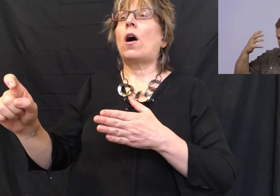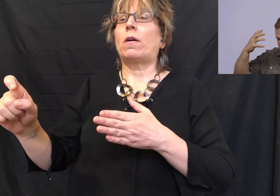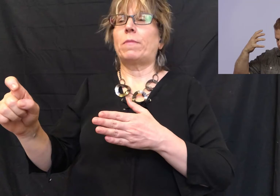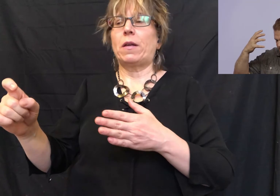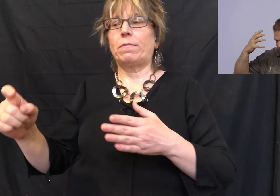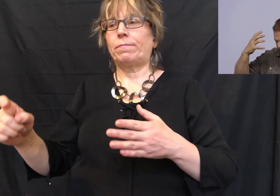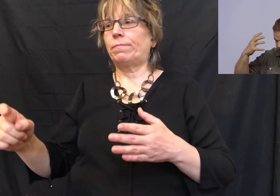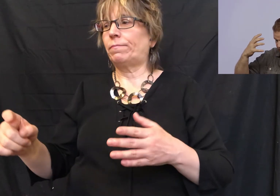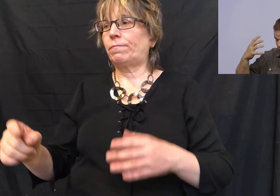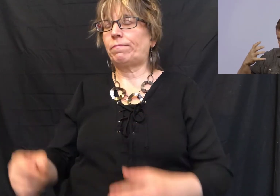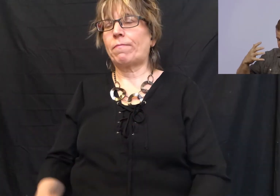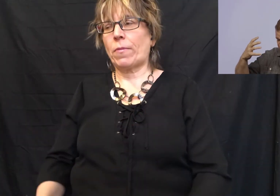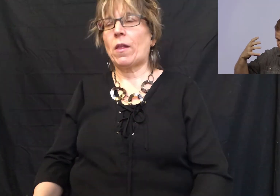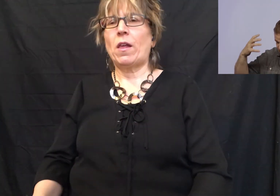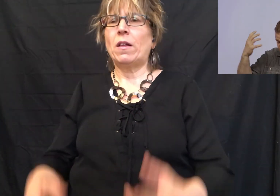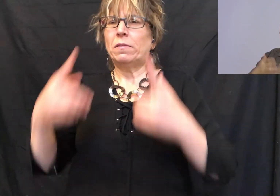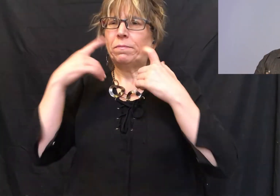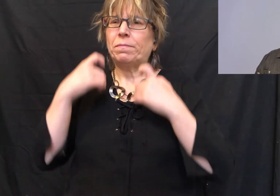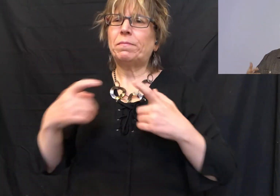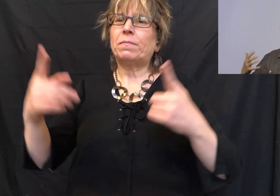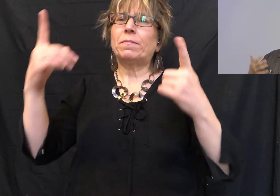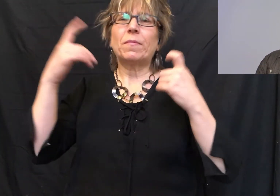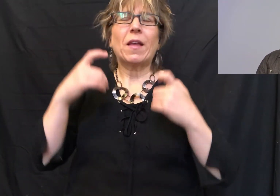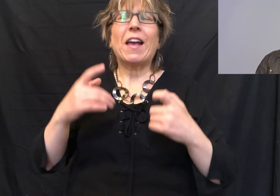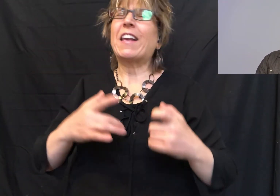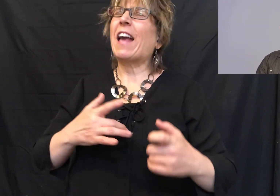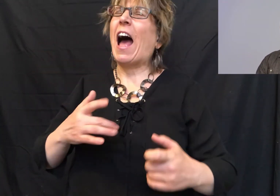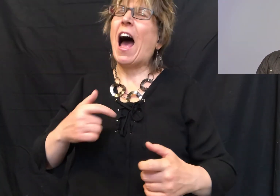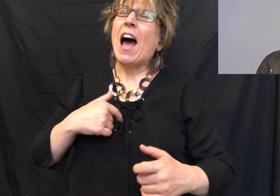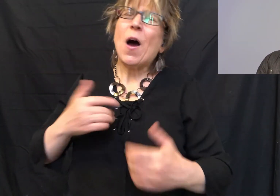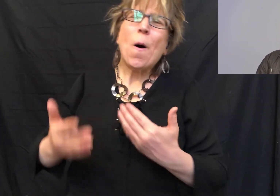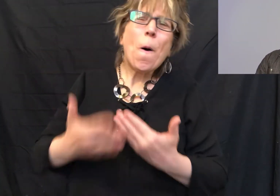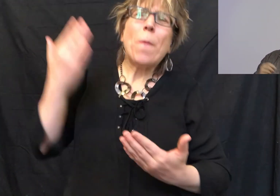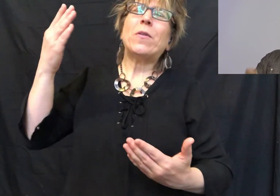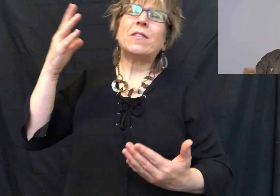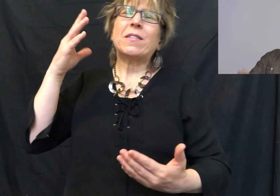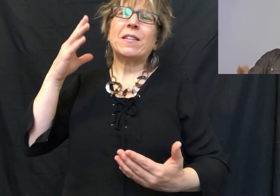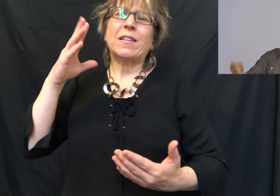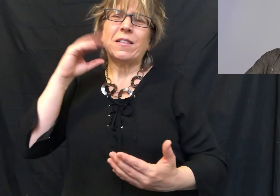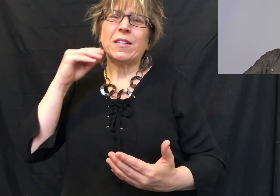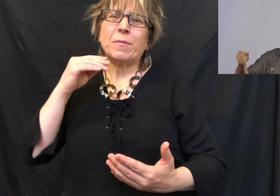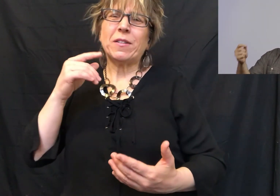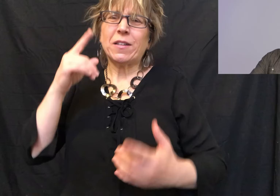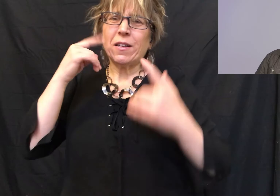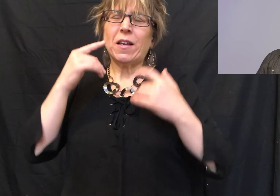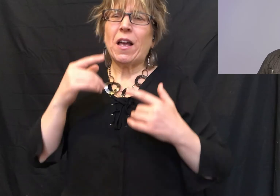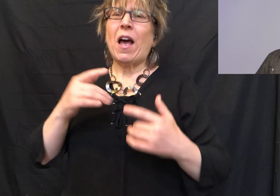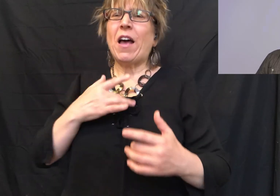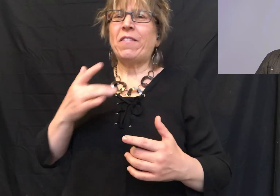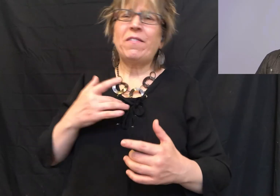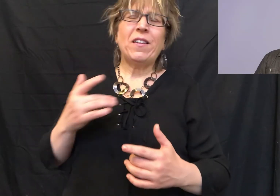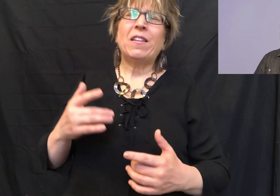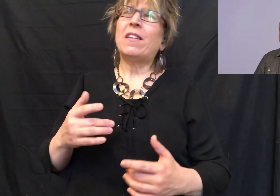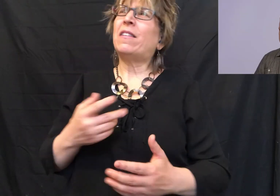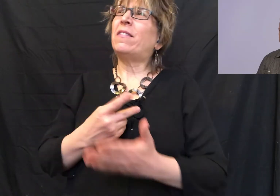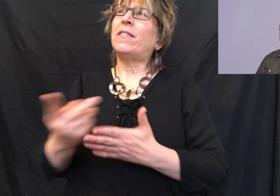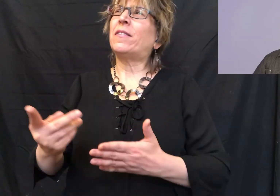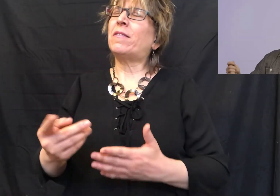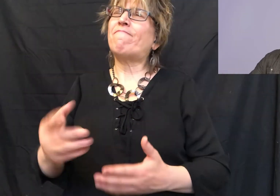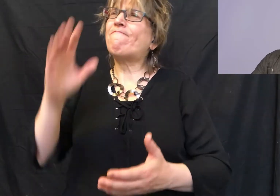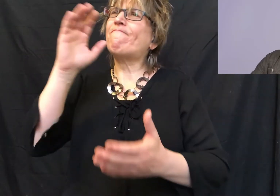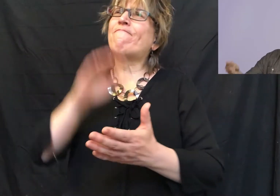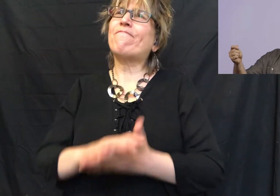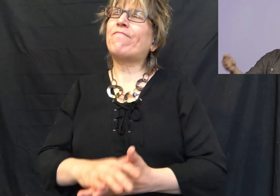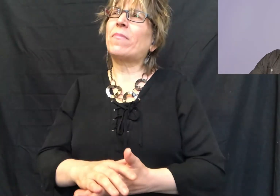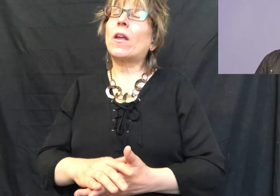I could almost feel the tears rolling down his face. And he said, "I feel like such a failure as a husband. I feel like